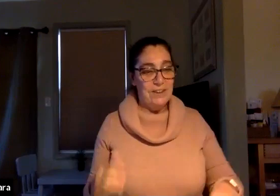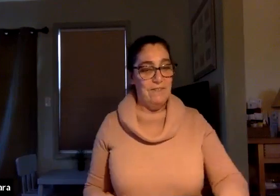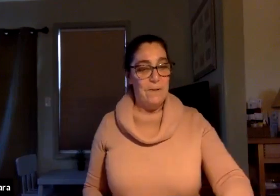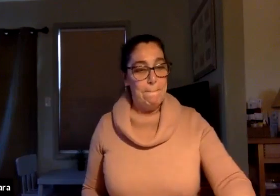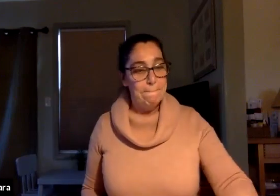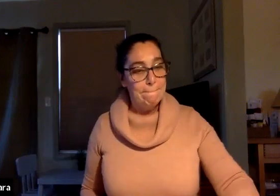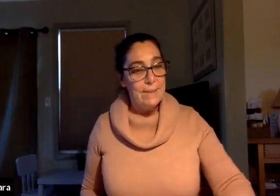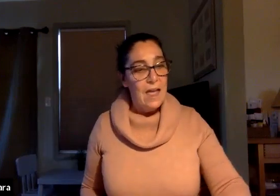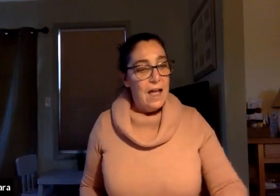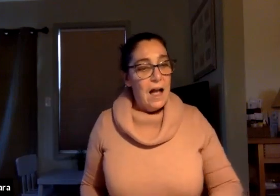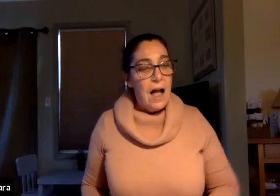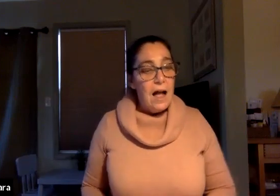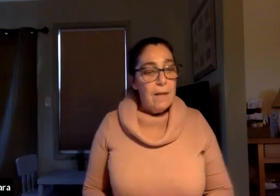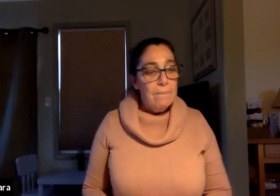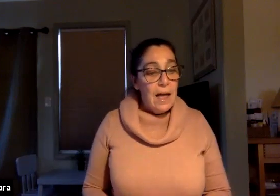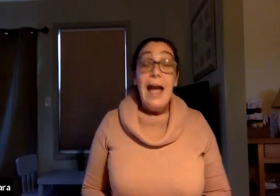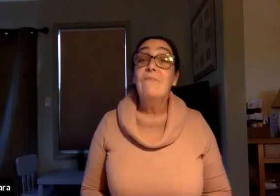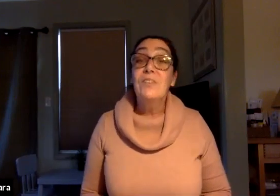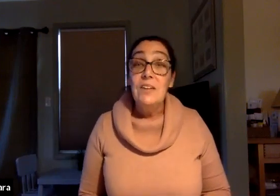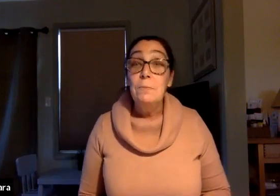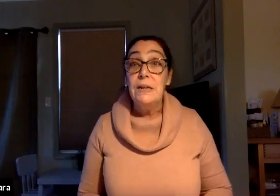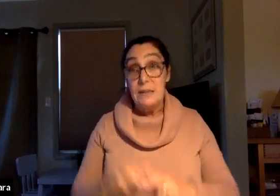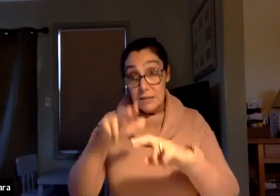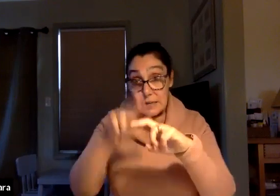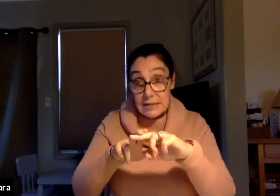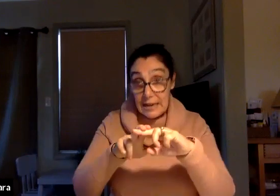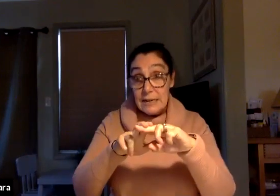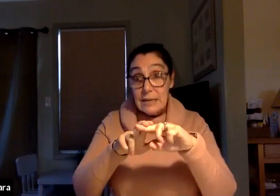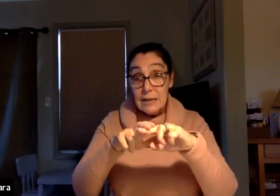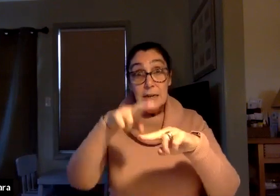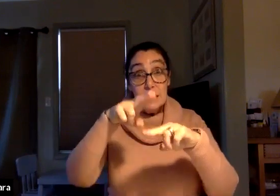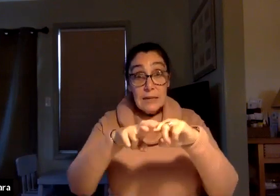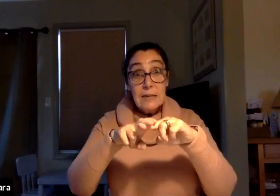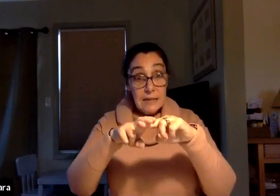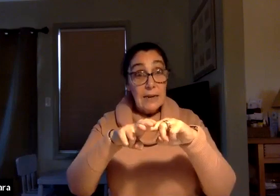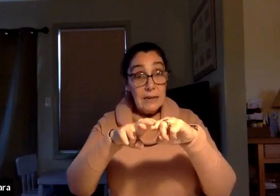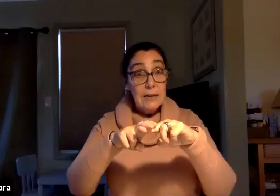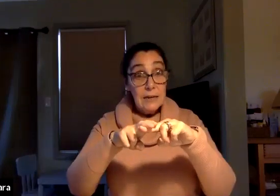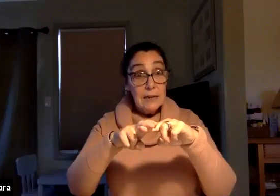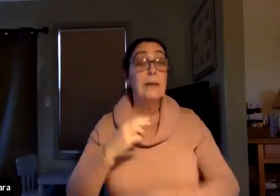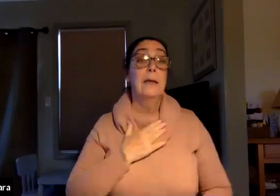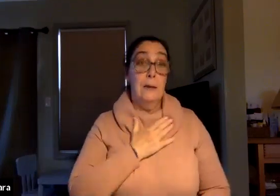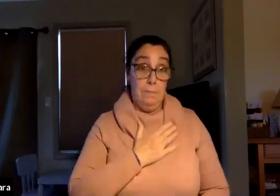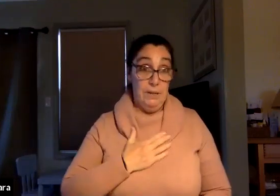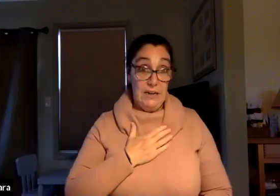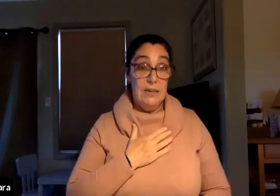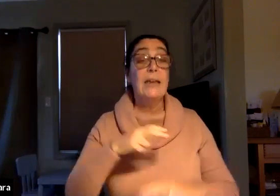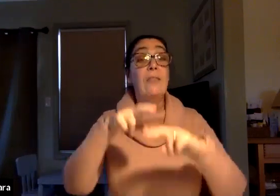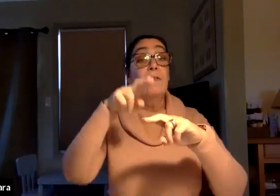expressive. Have a seat, please. Sit, sit, please. Again, the